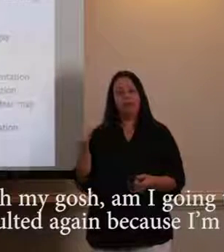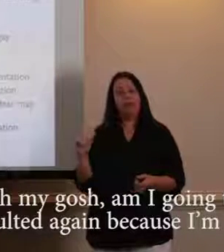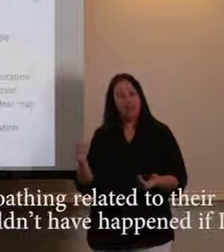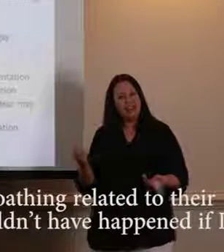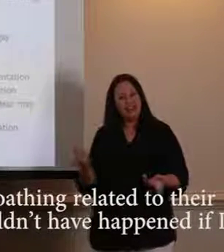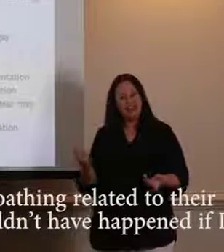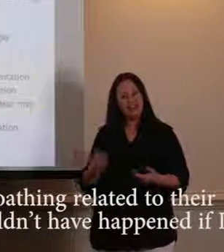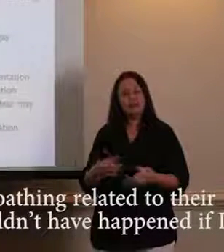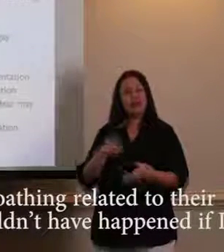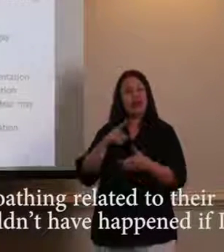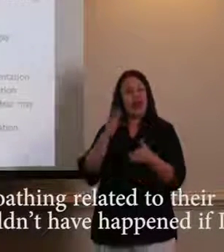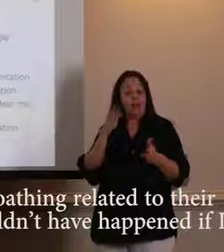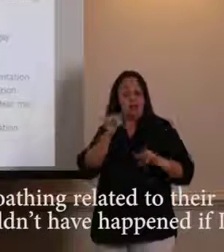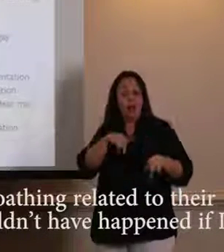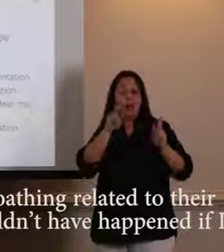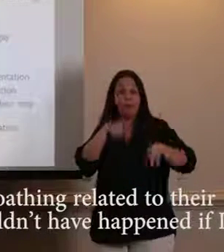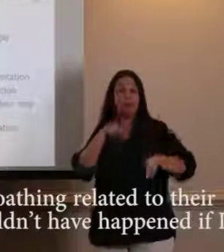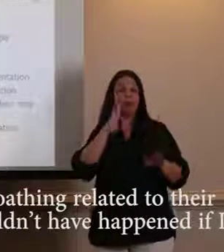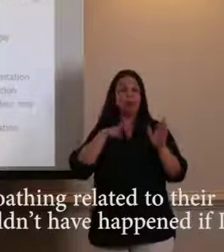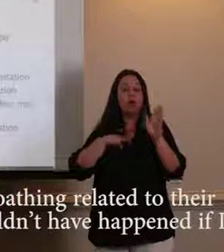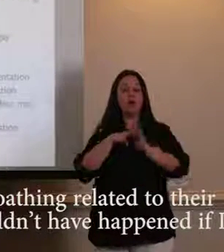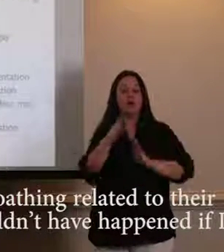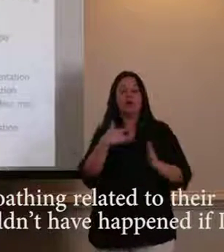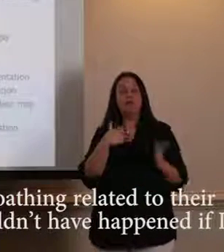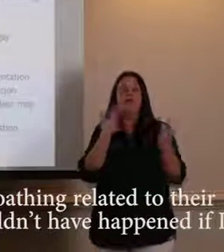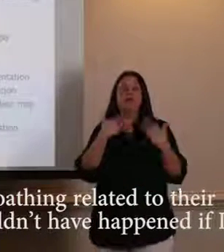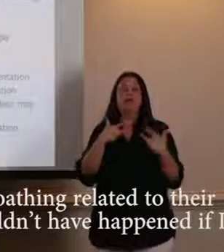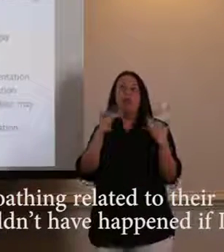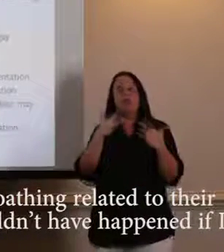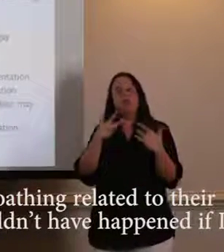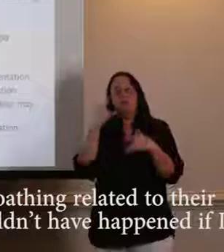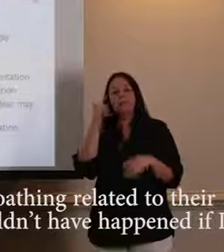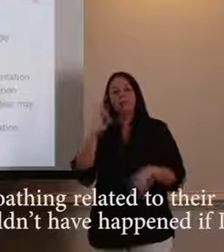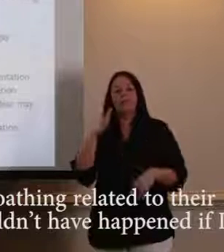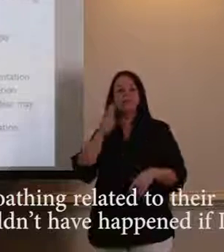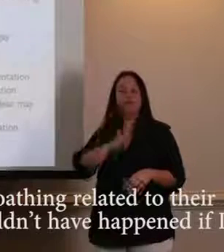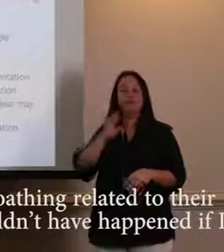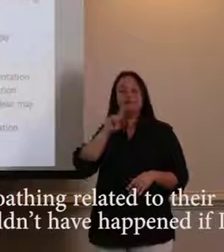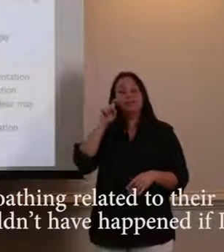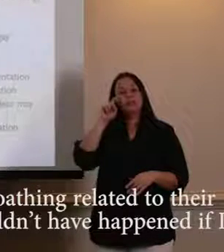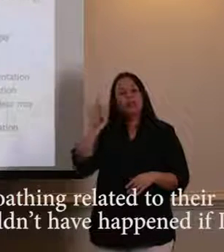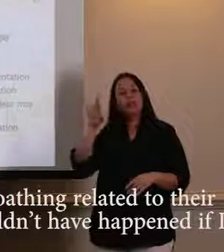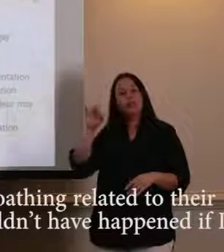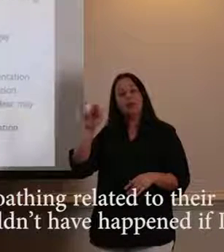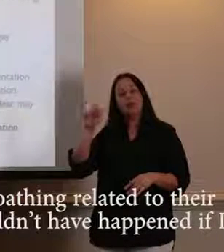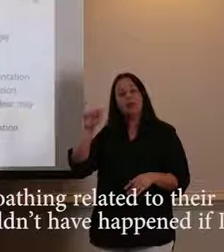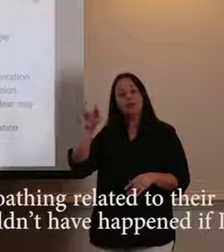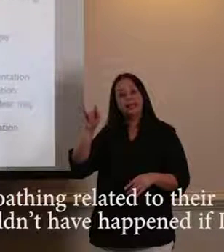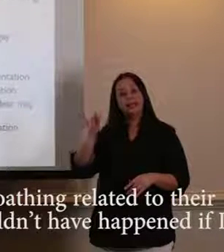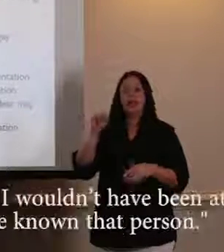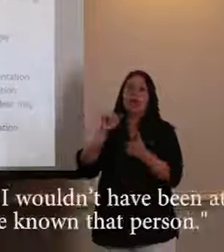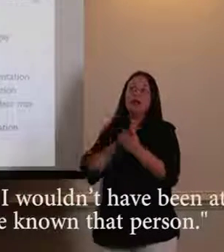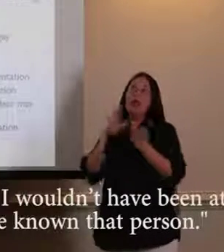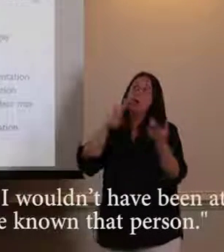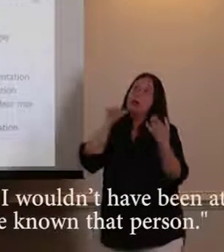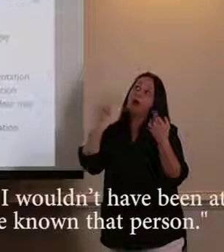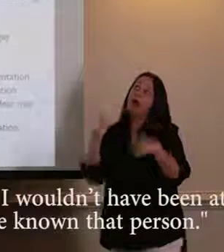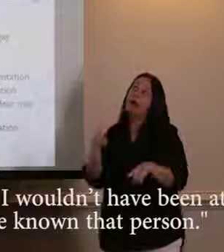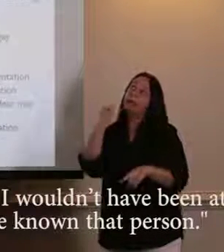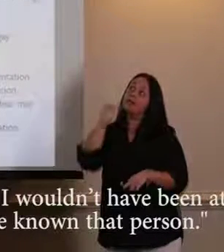And then they may develop, self-loathing related to their sexual orientation. This wouldn't have happened if I was gay. If I